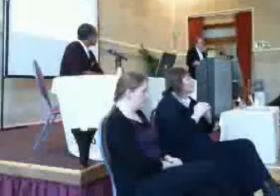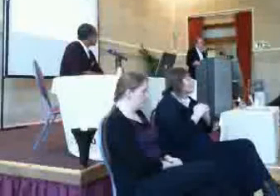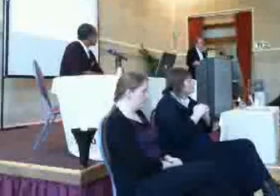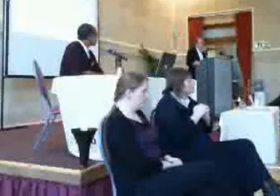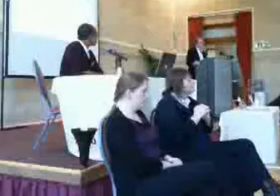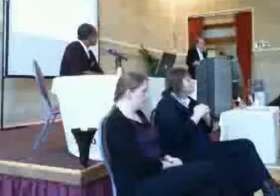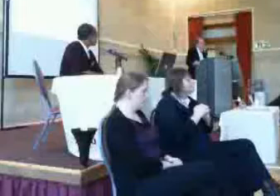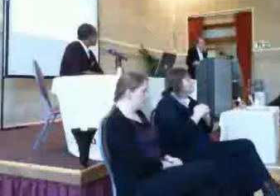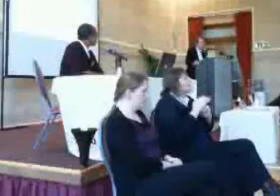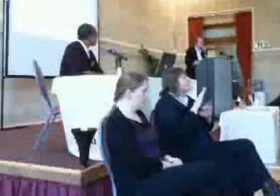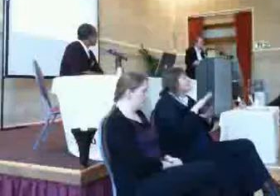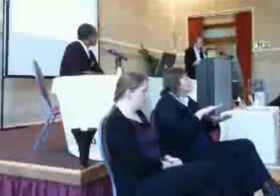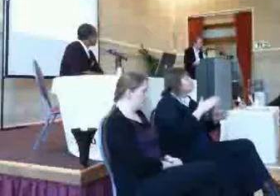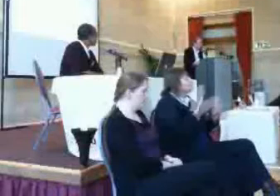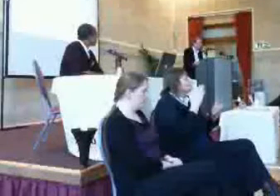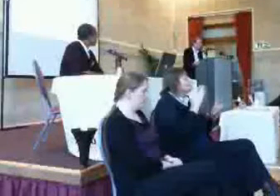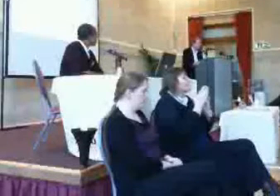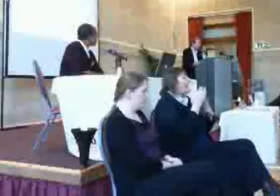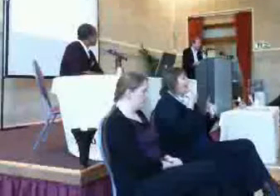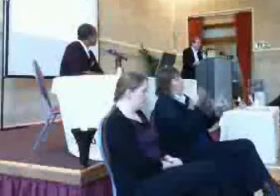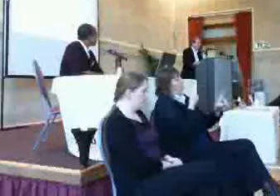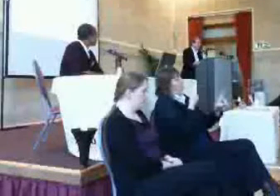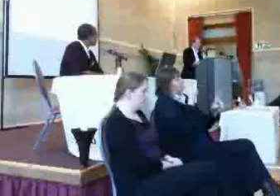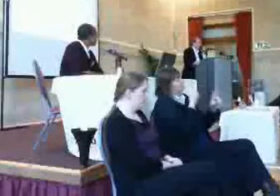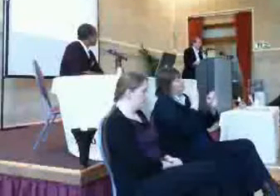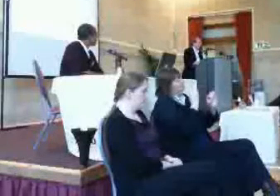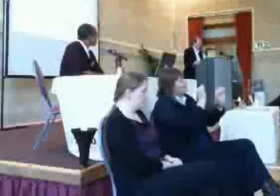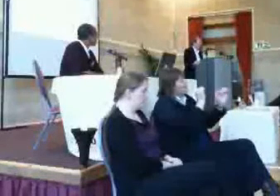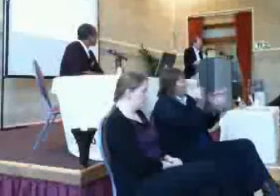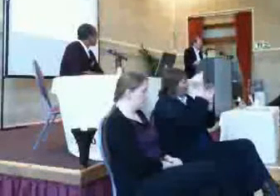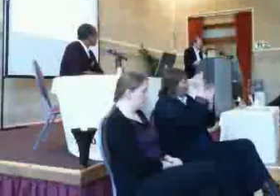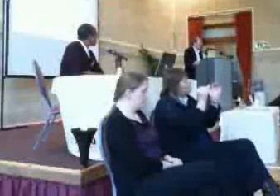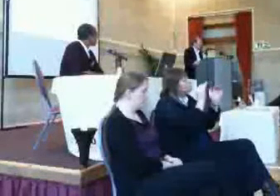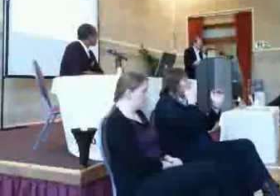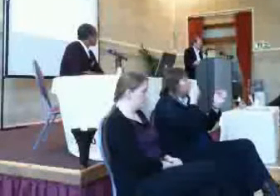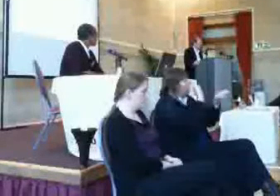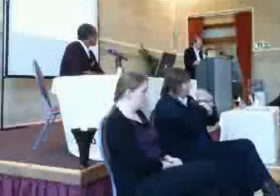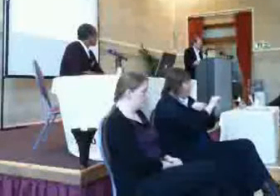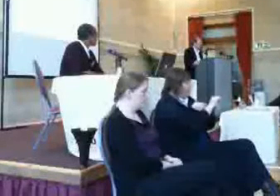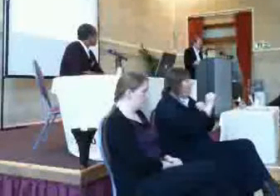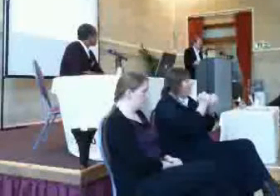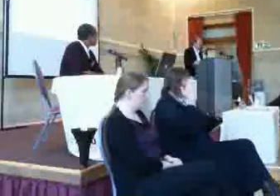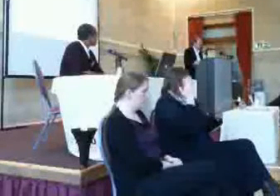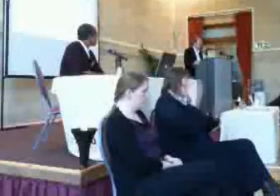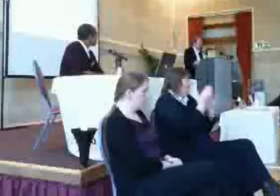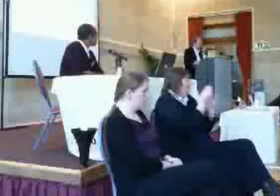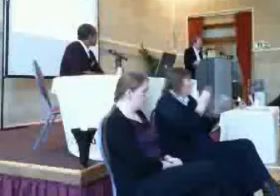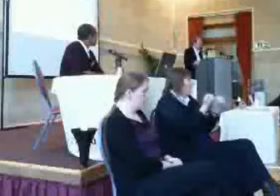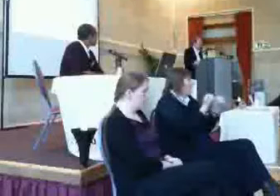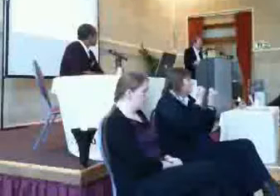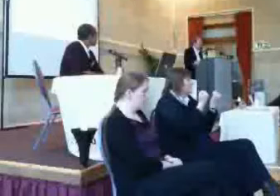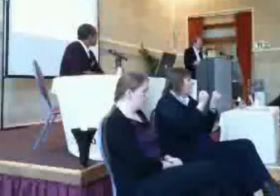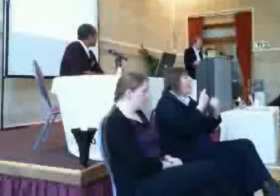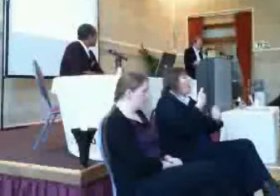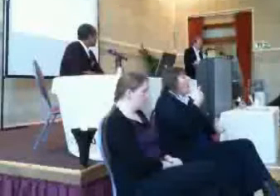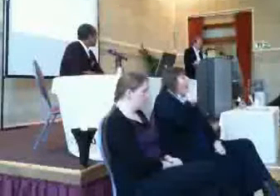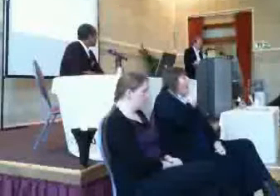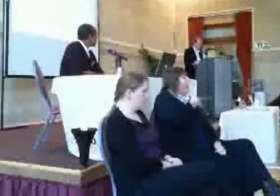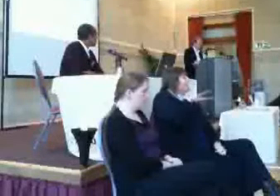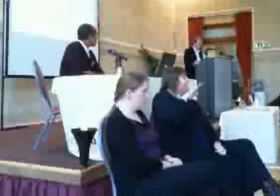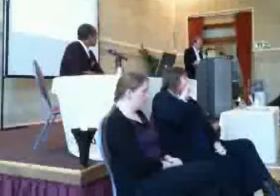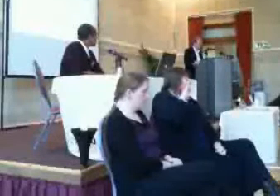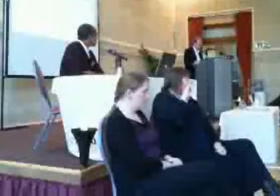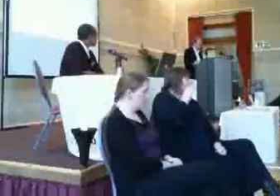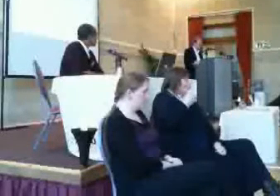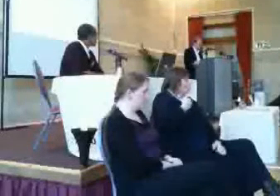hugely powerful force. I listen to my grandchildren because I know that